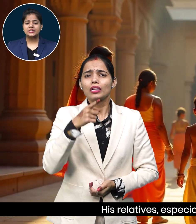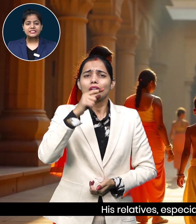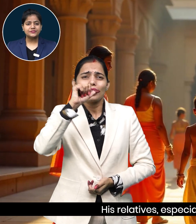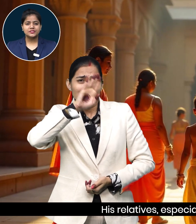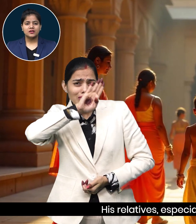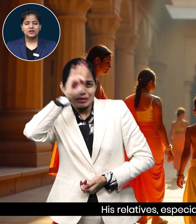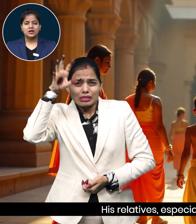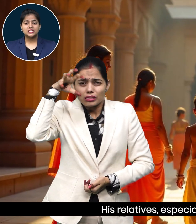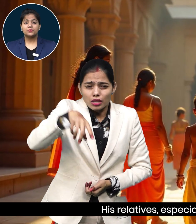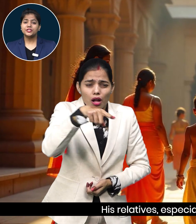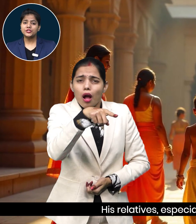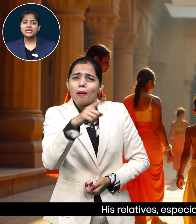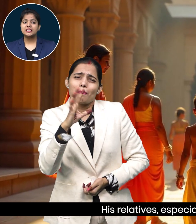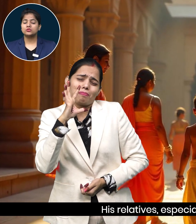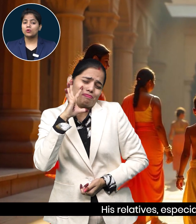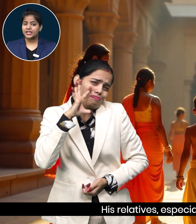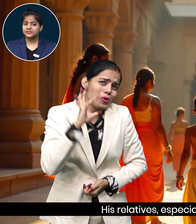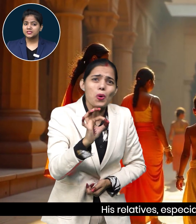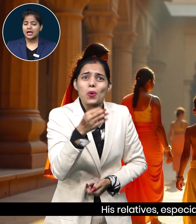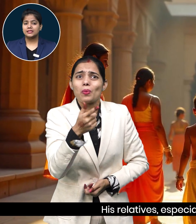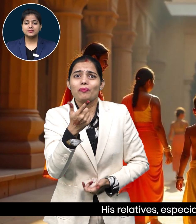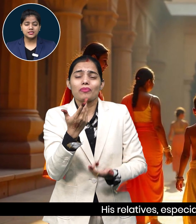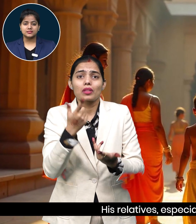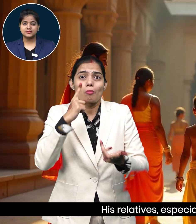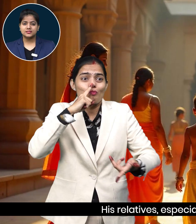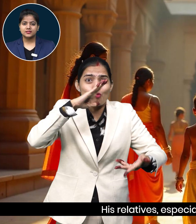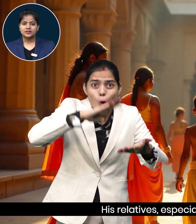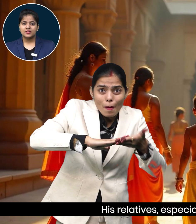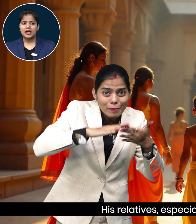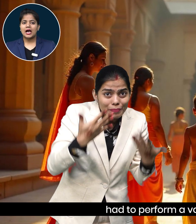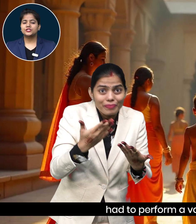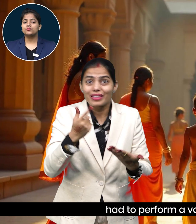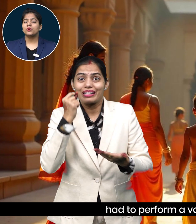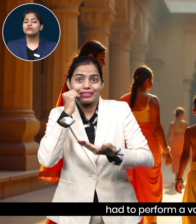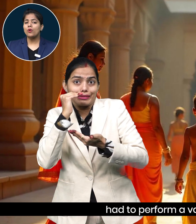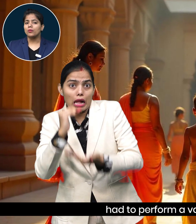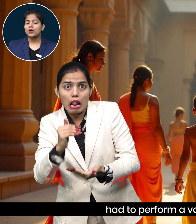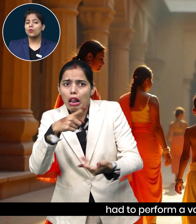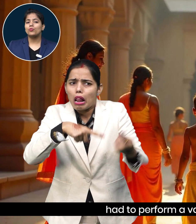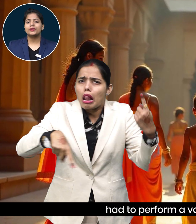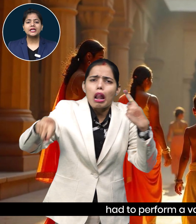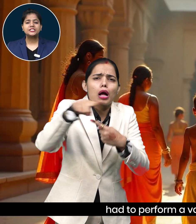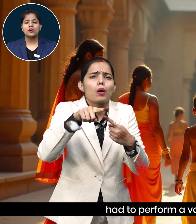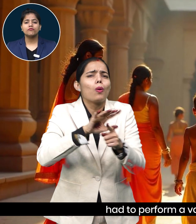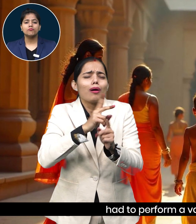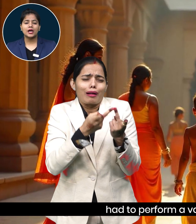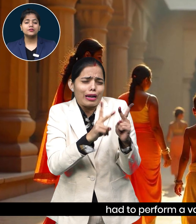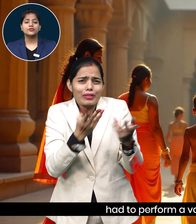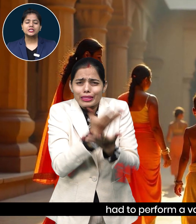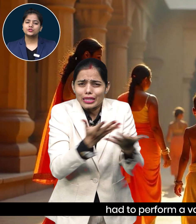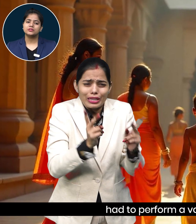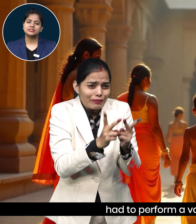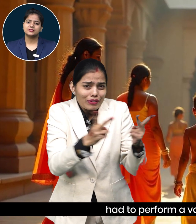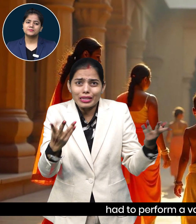His relatives, especially his wives and sons, had to perform a variety of